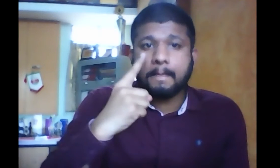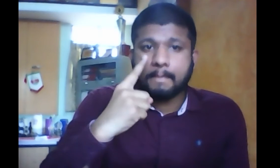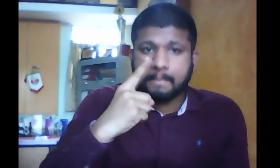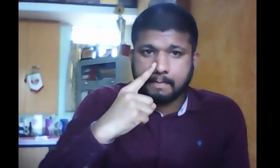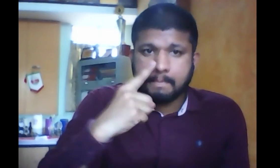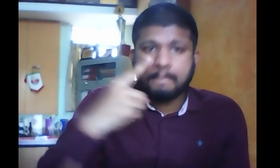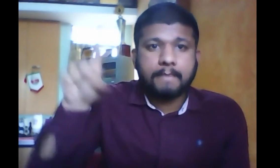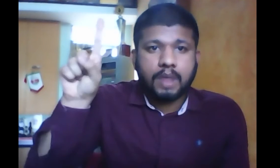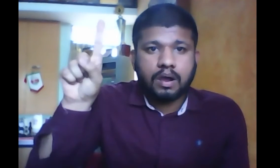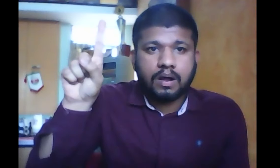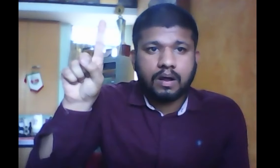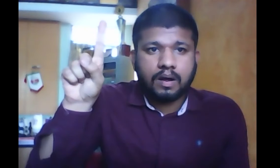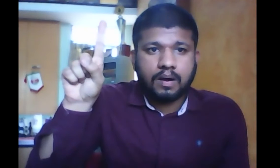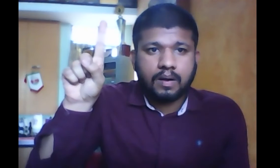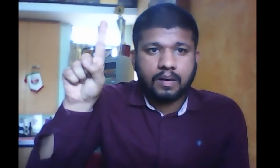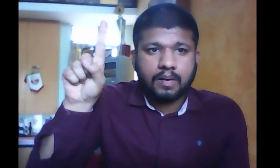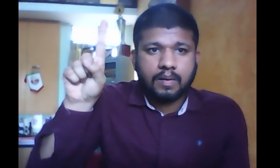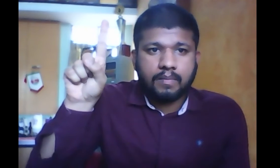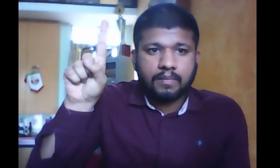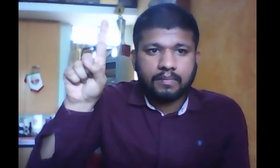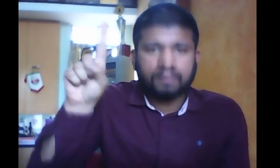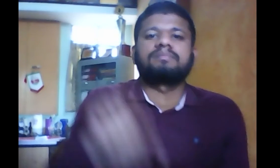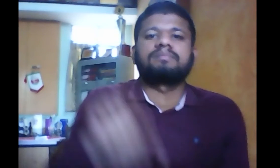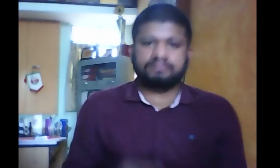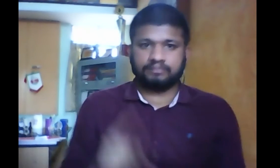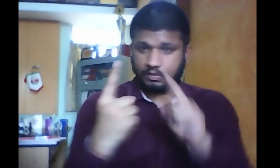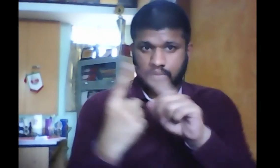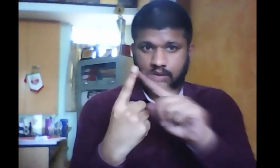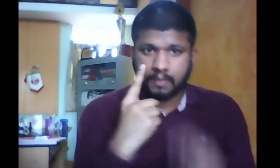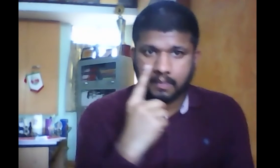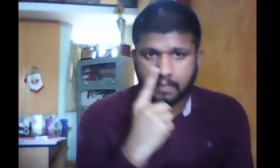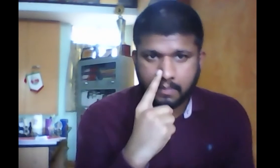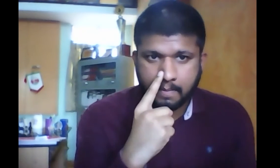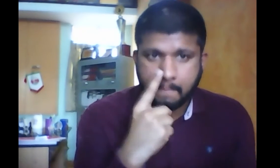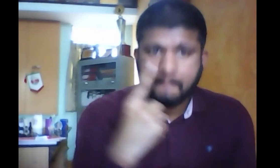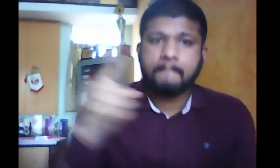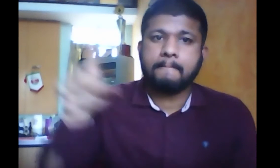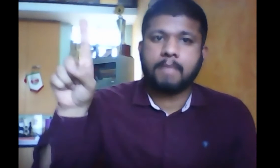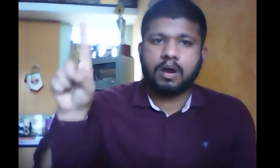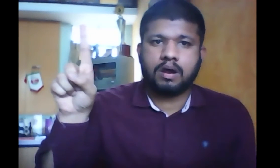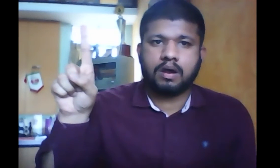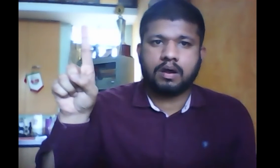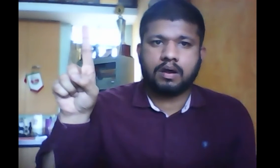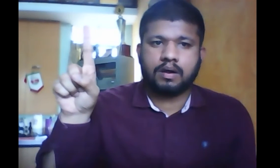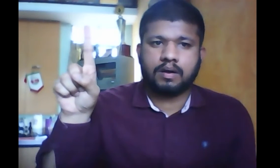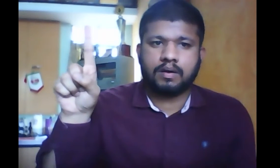No spin and just rotate your hand. Yeah. This mother.